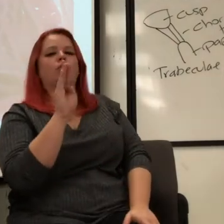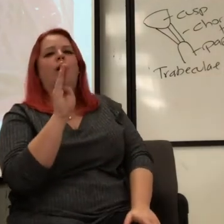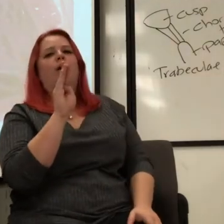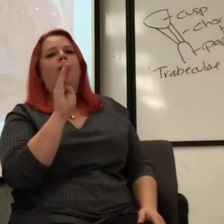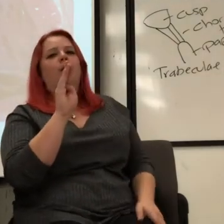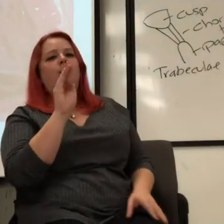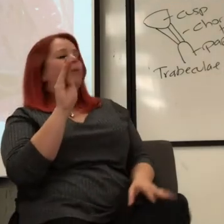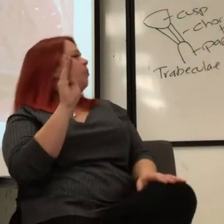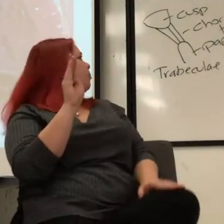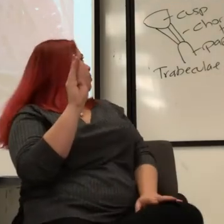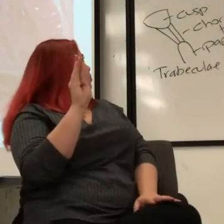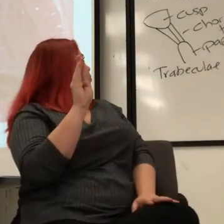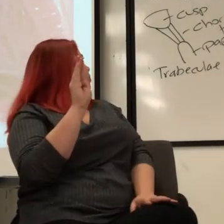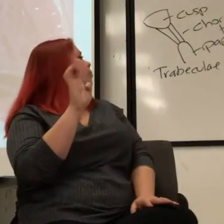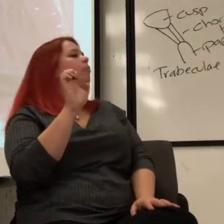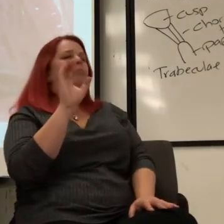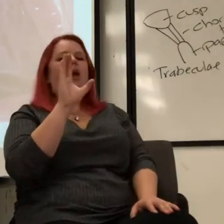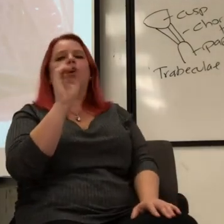trabeculae cardiae for both.